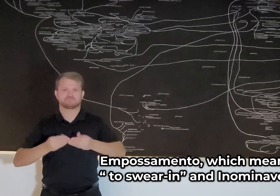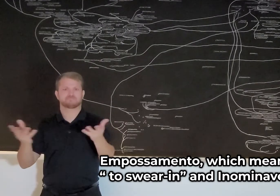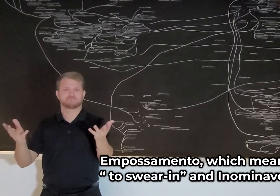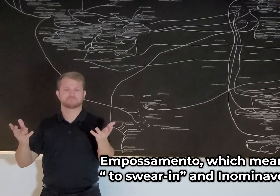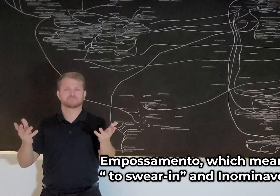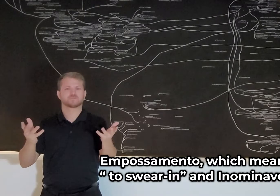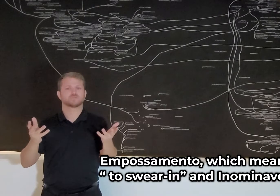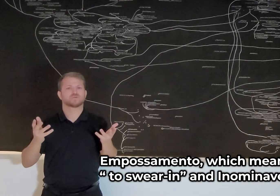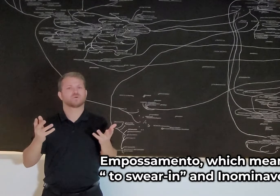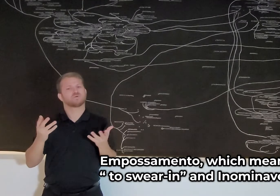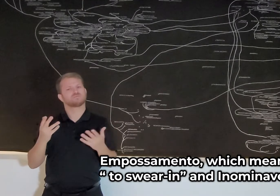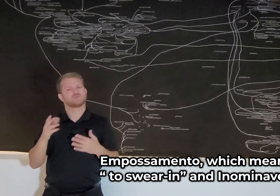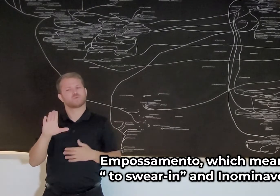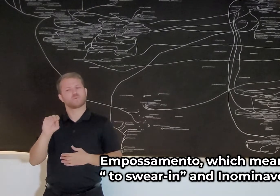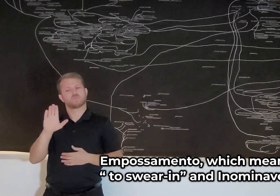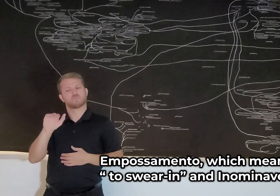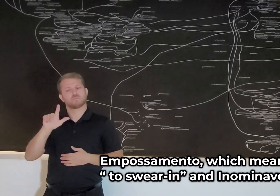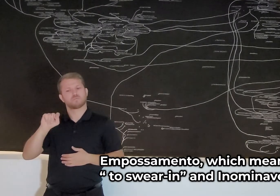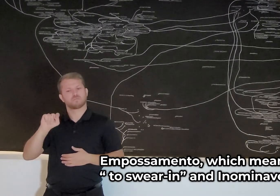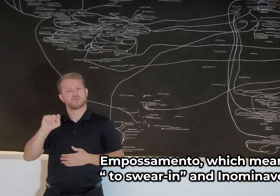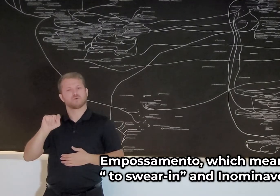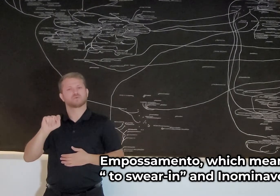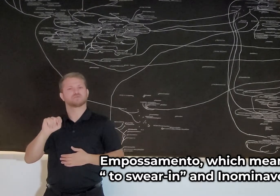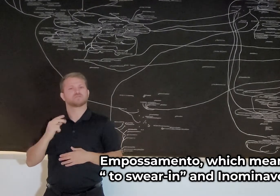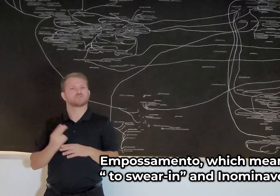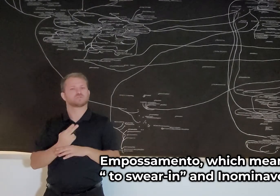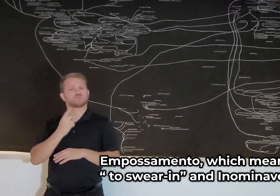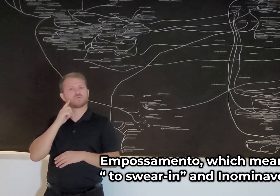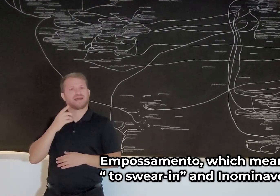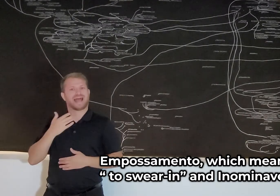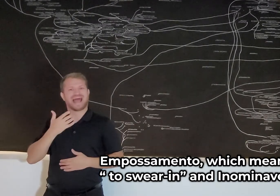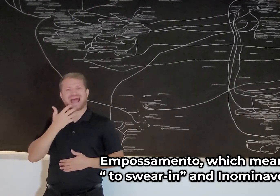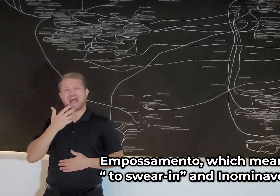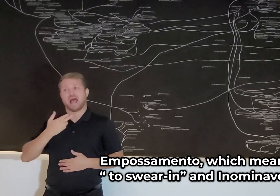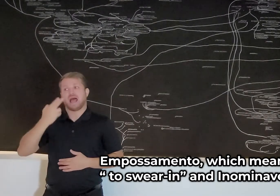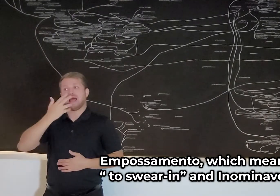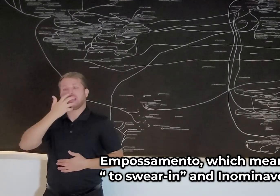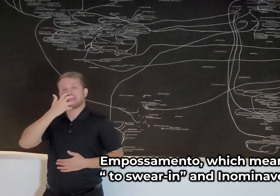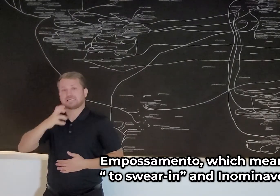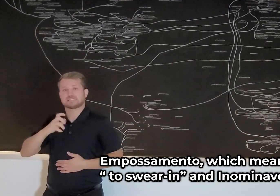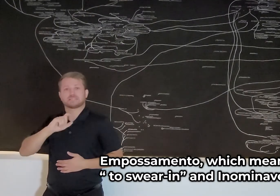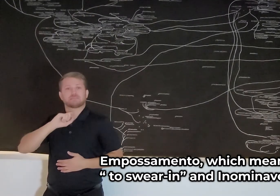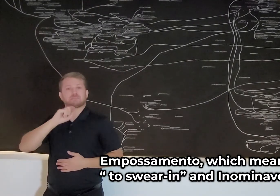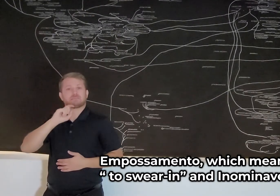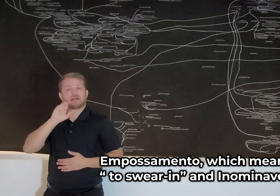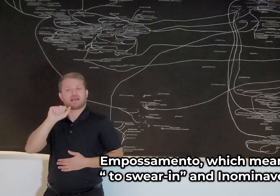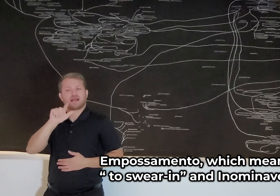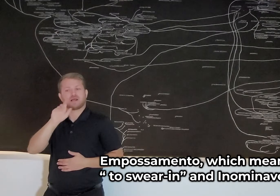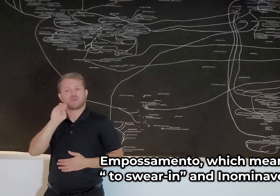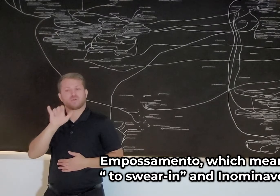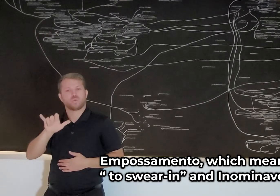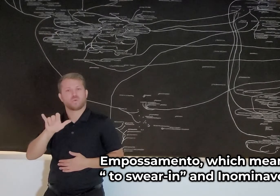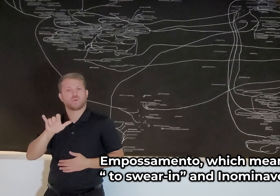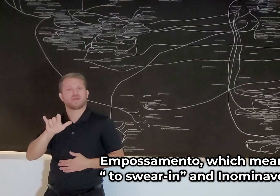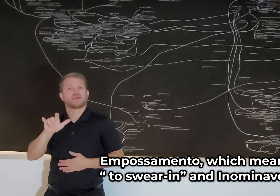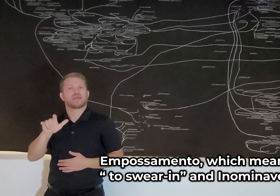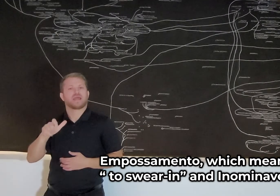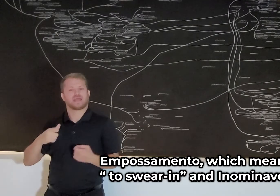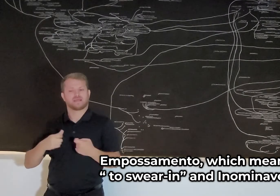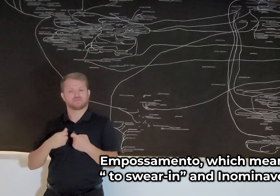used in the manufacture of high-heat, durable metal alloys and rechargeable batteries. As